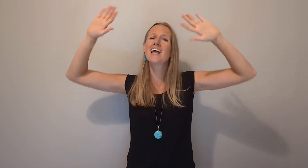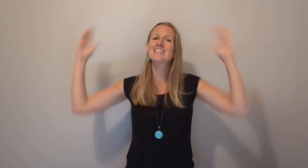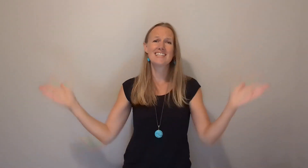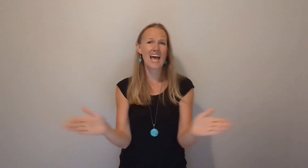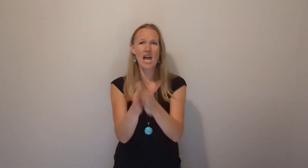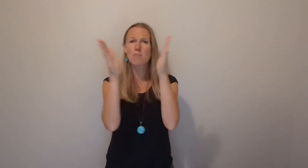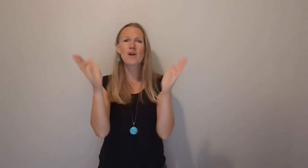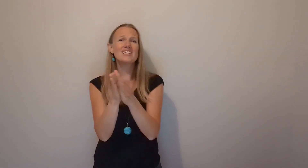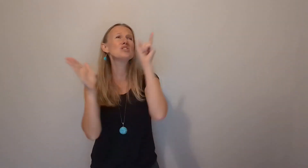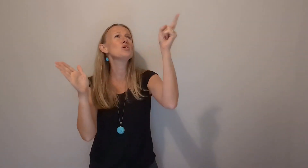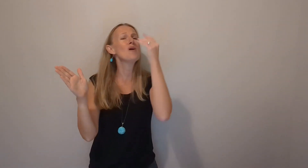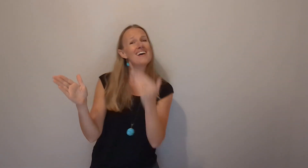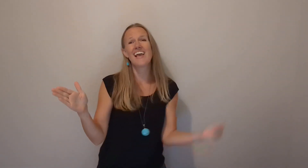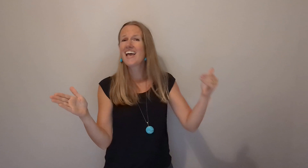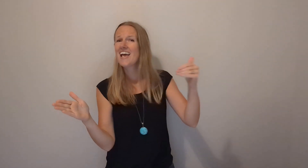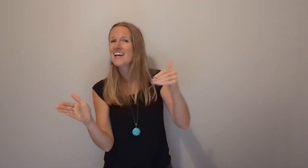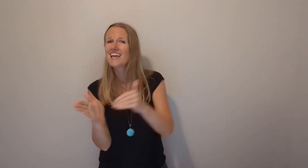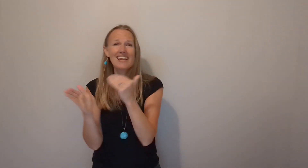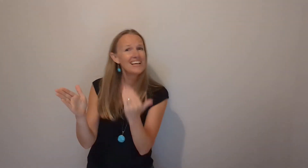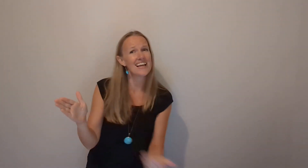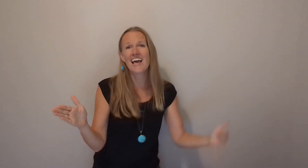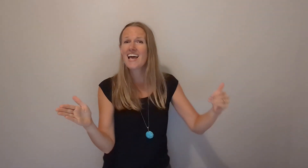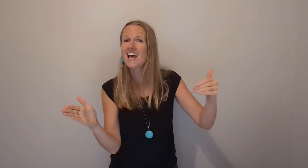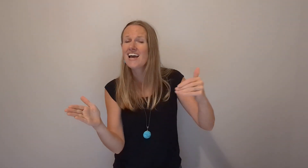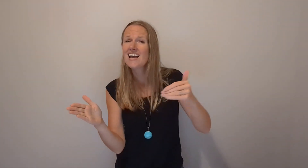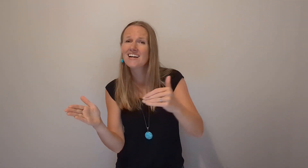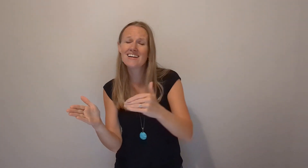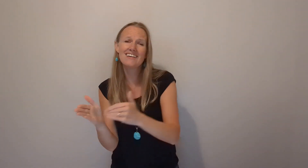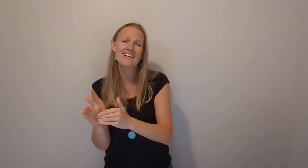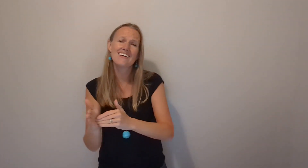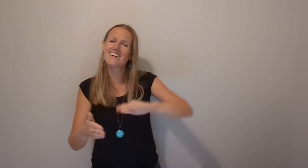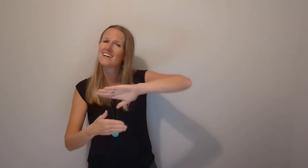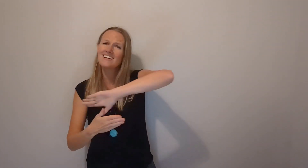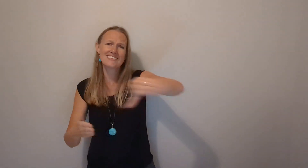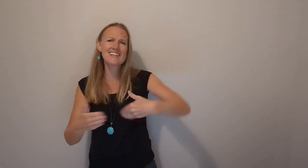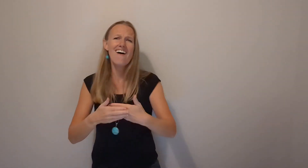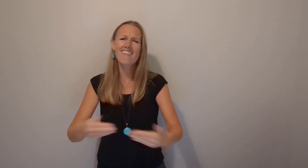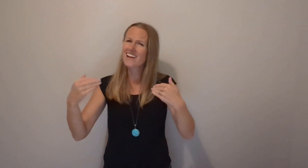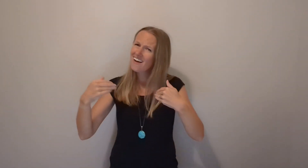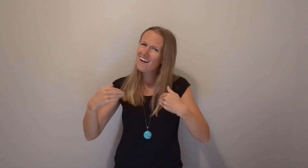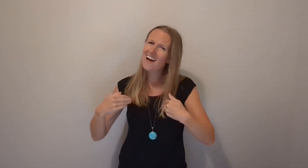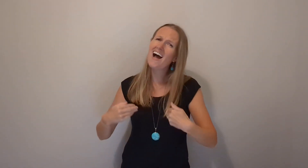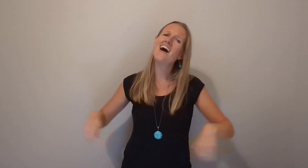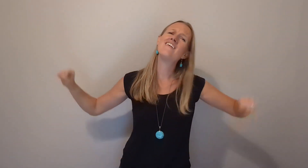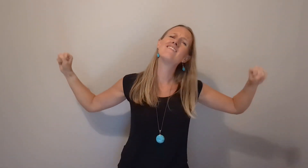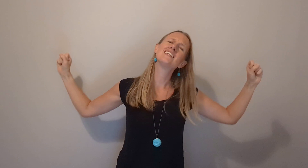hands and praise you again and again, 'cause all that I have is